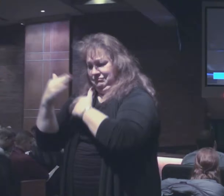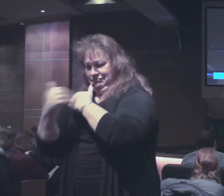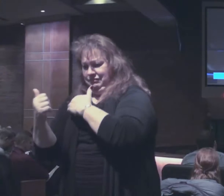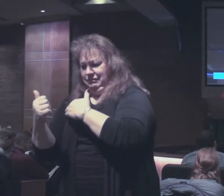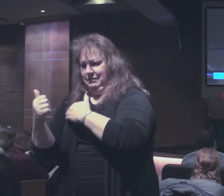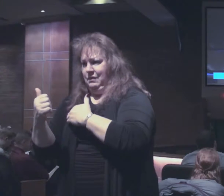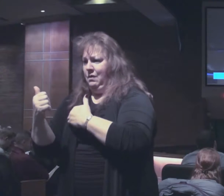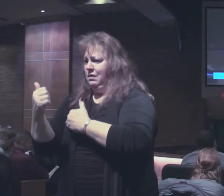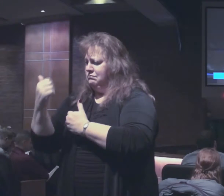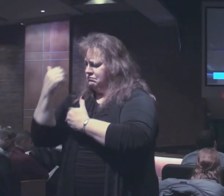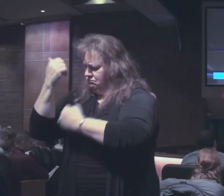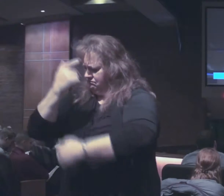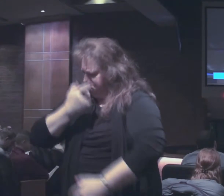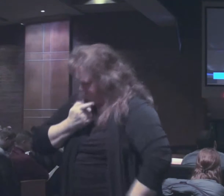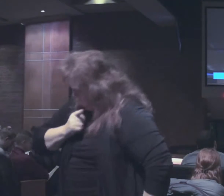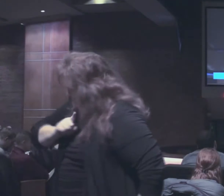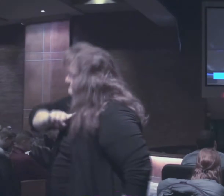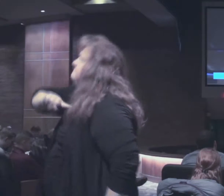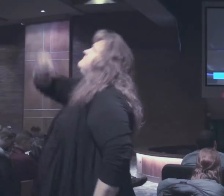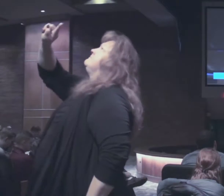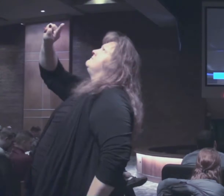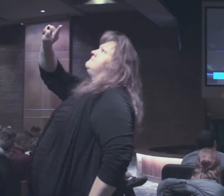with confidence